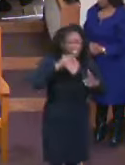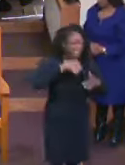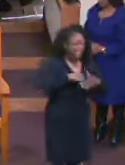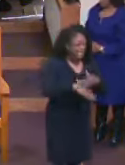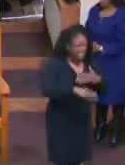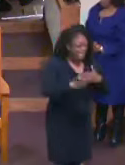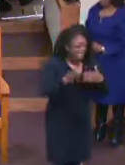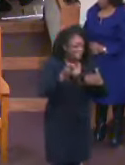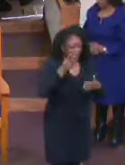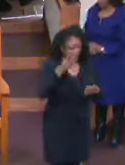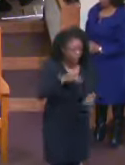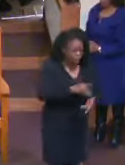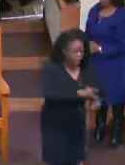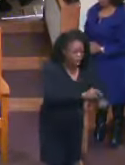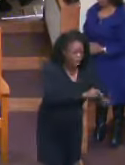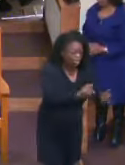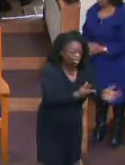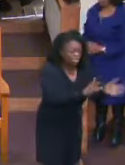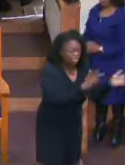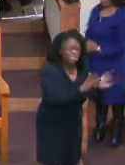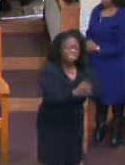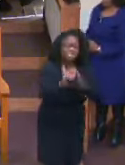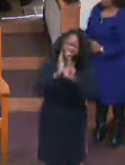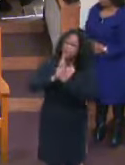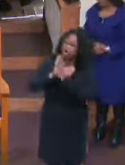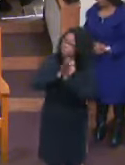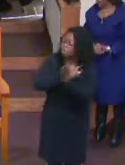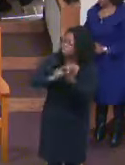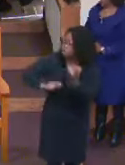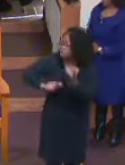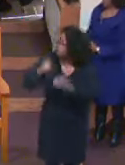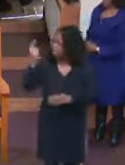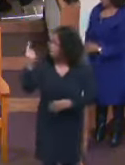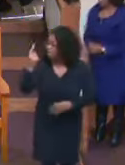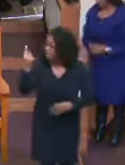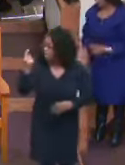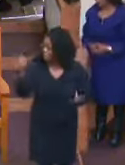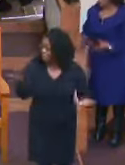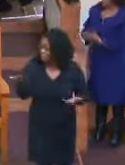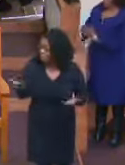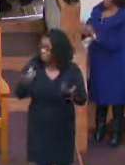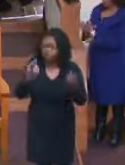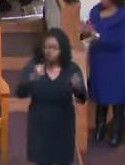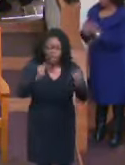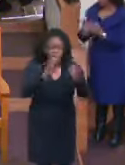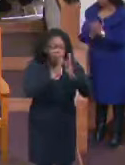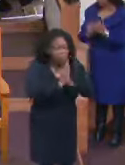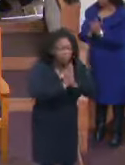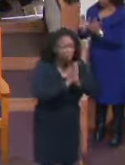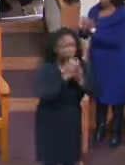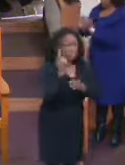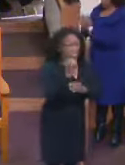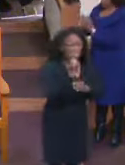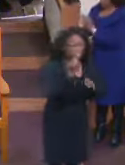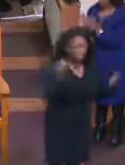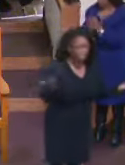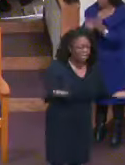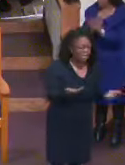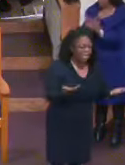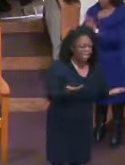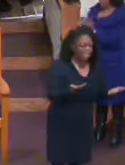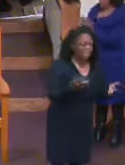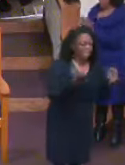Jesus called on the Lord. Anybody here have tried prayer? Anybody here